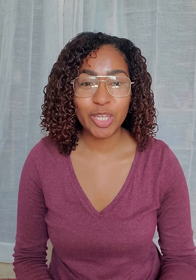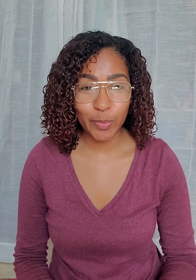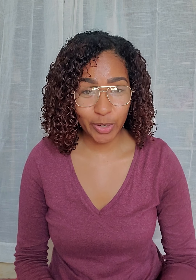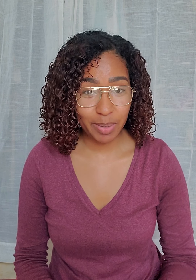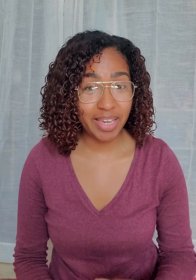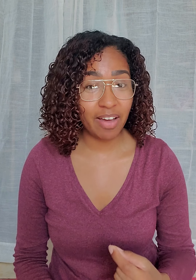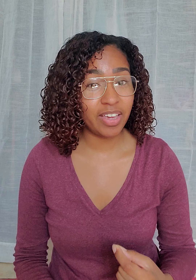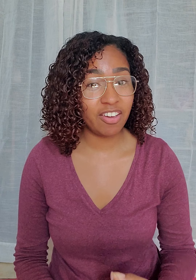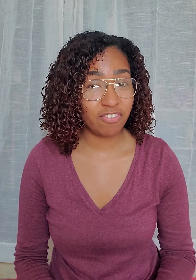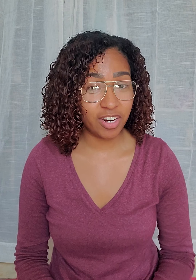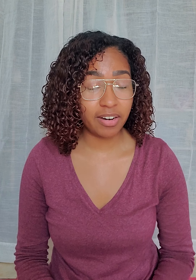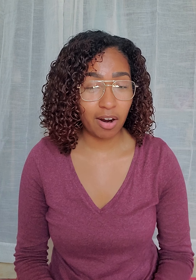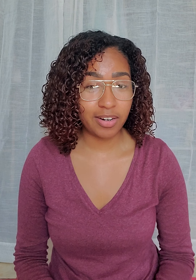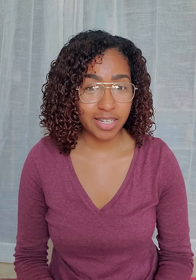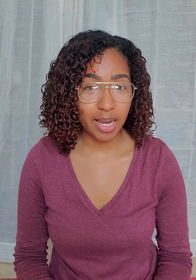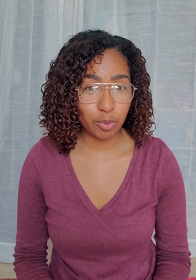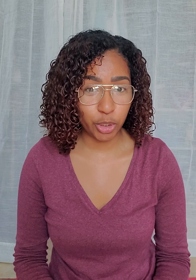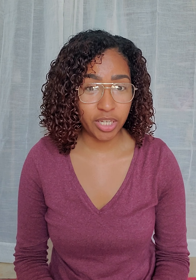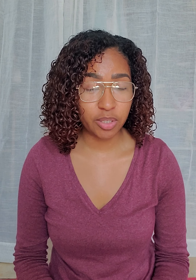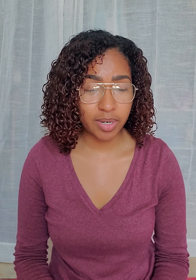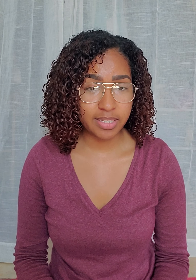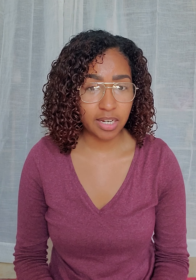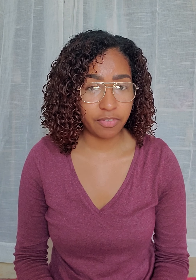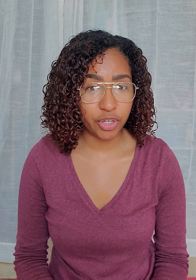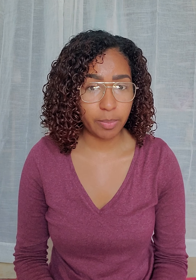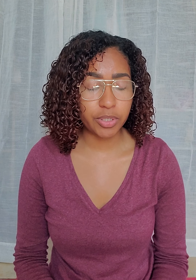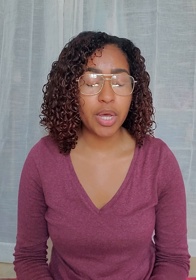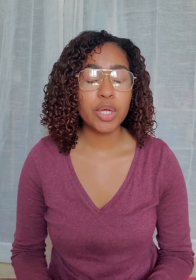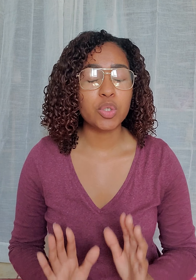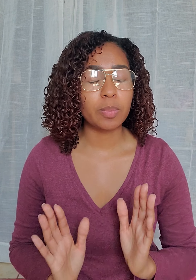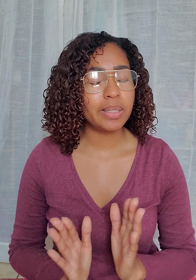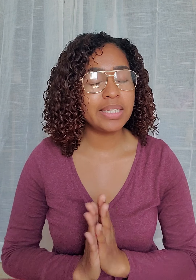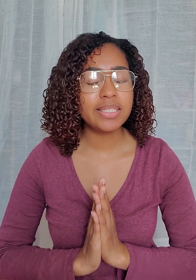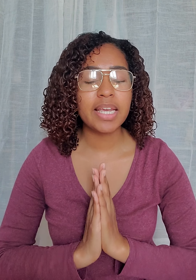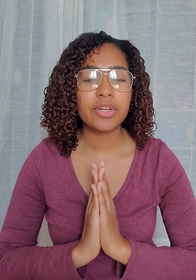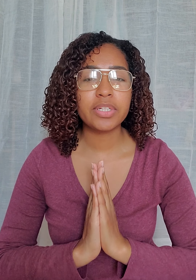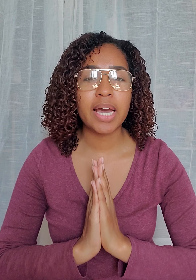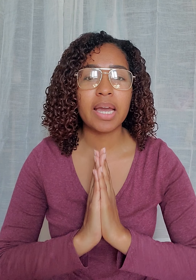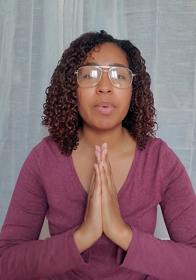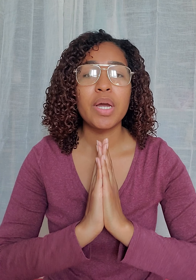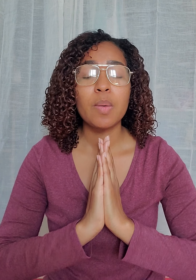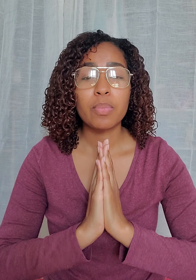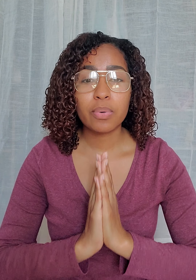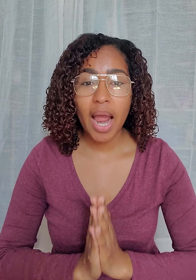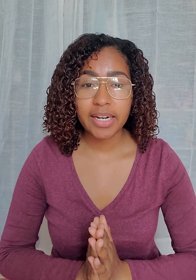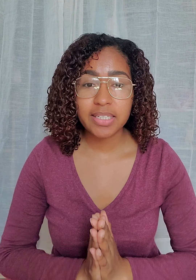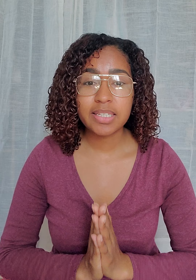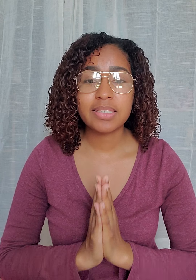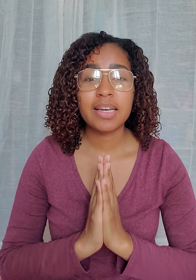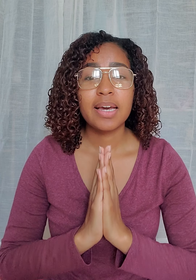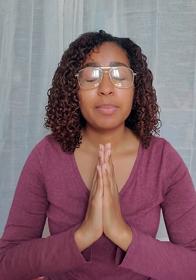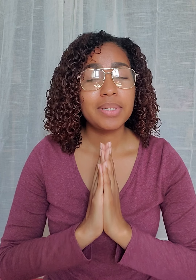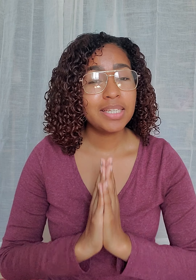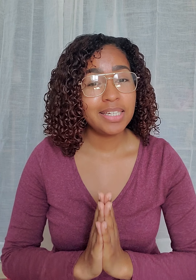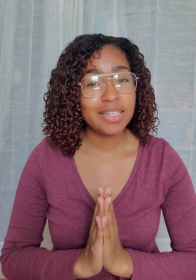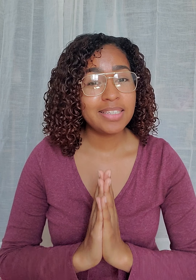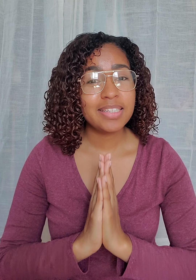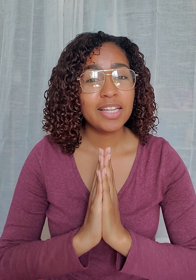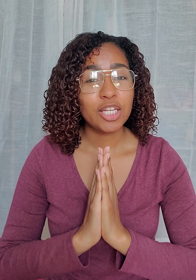are going to be having a very hard time learning the rest of your numbers. So please take your time, practice, please